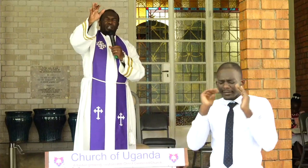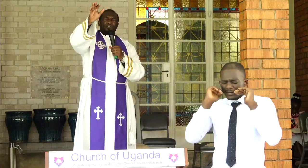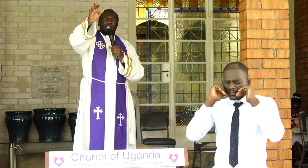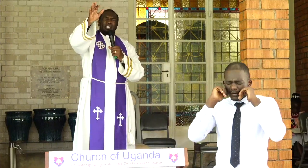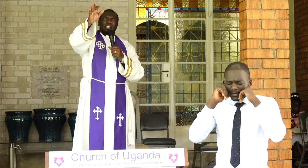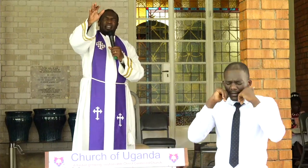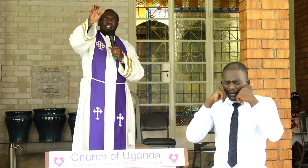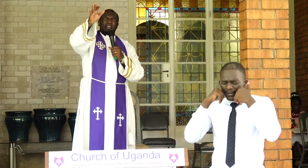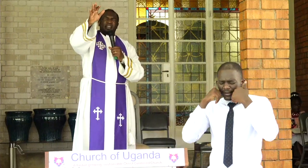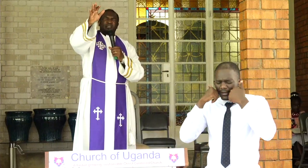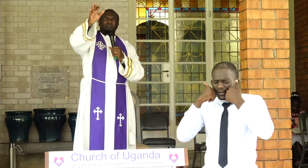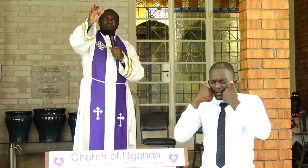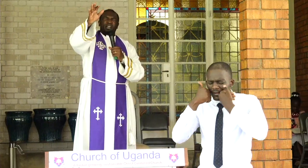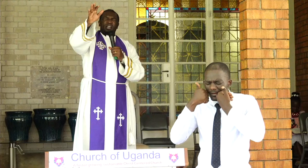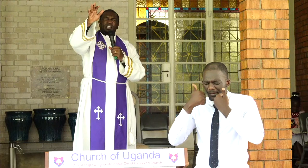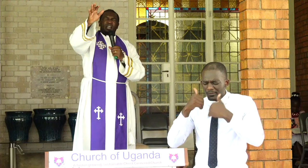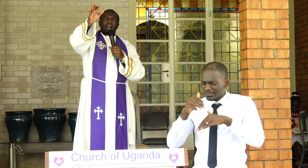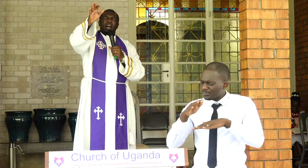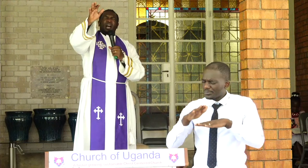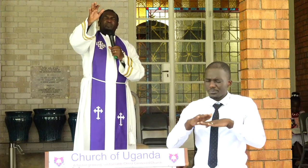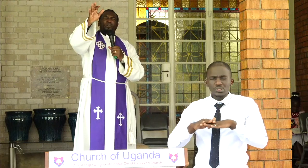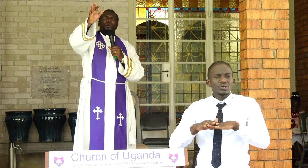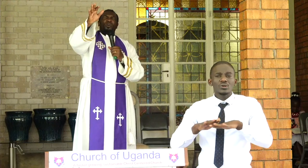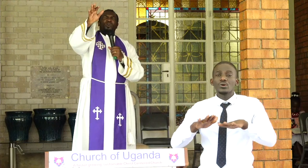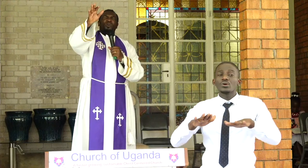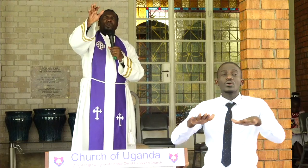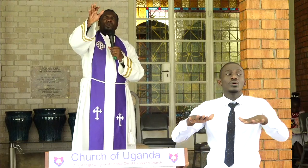praised. You're the Lamb